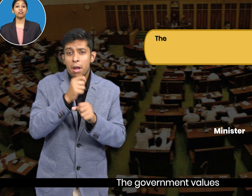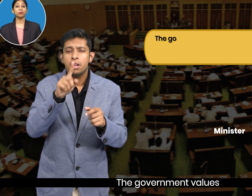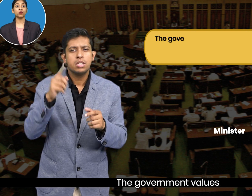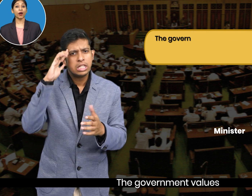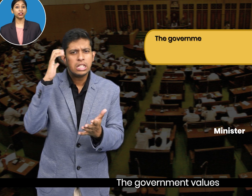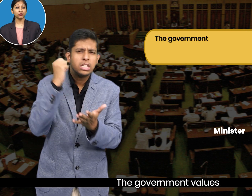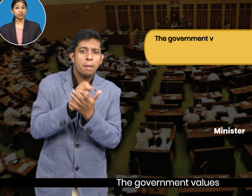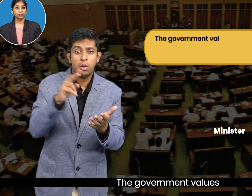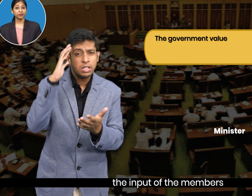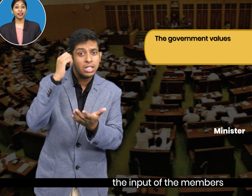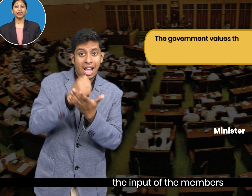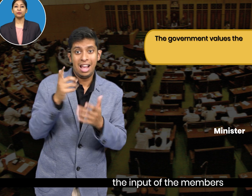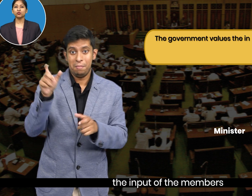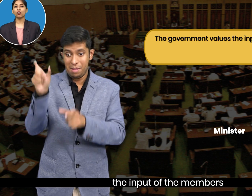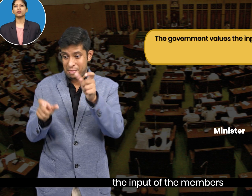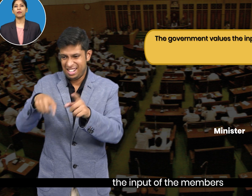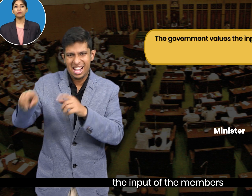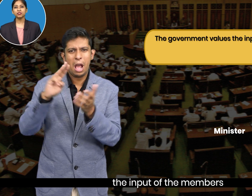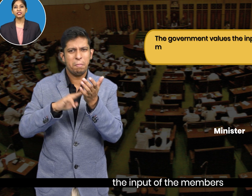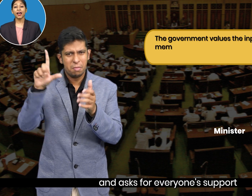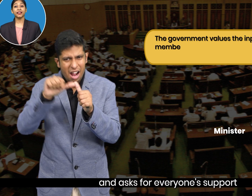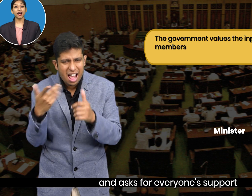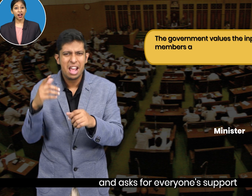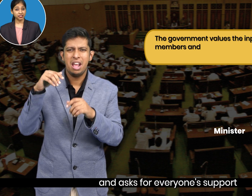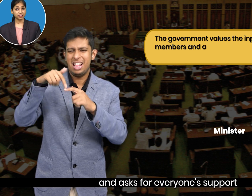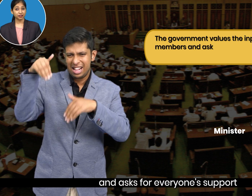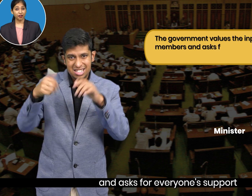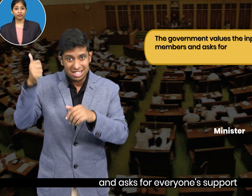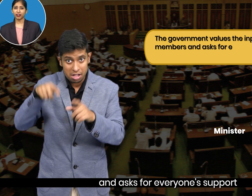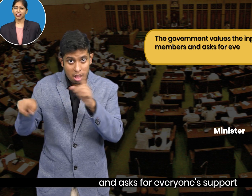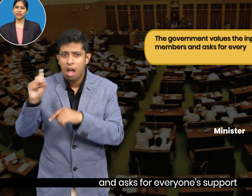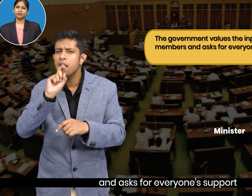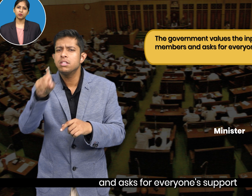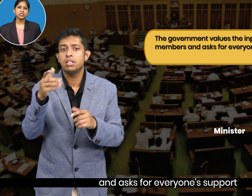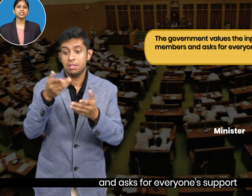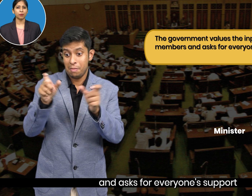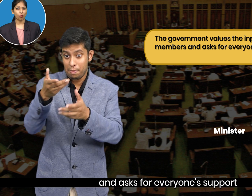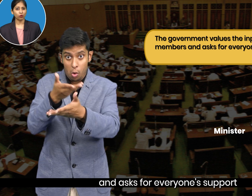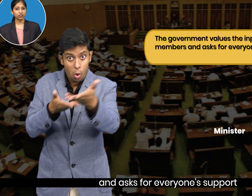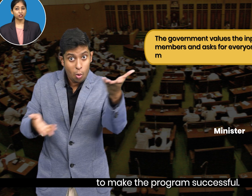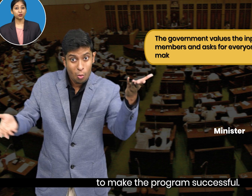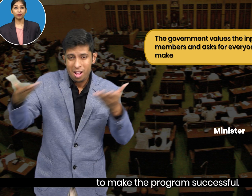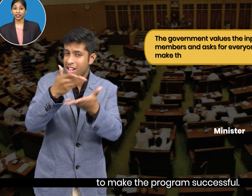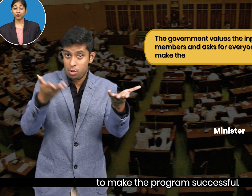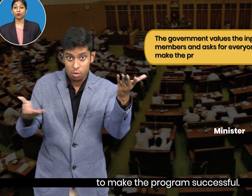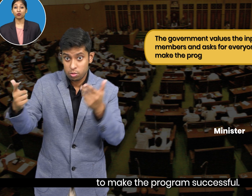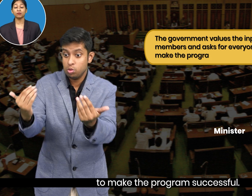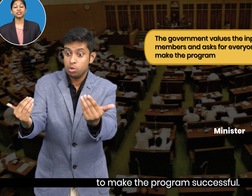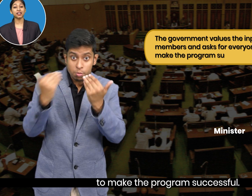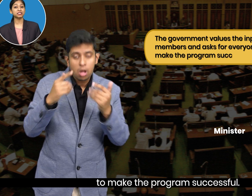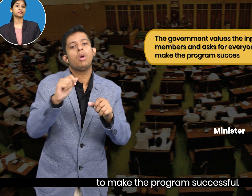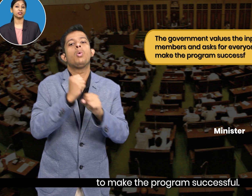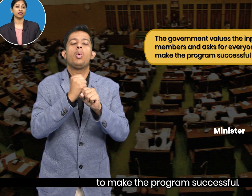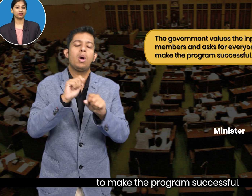The government values the input of the members and asks for everyone's support to make the